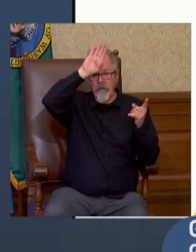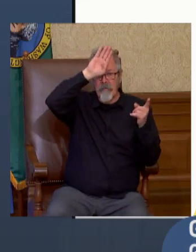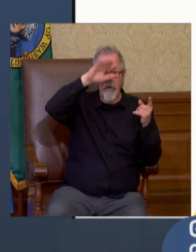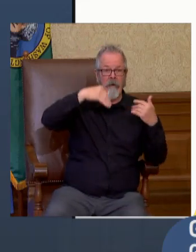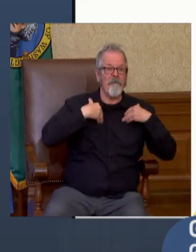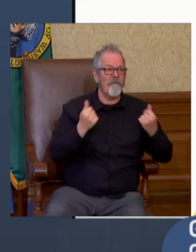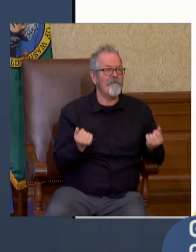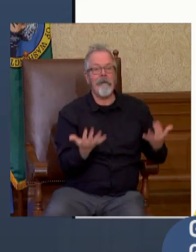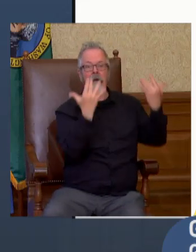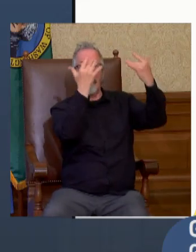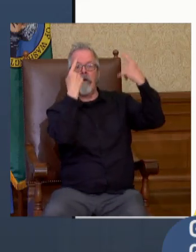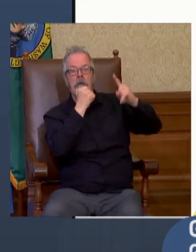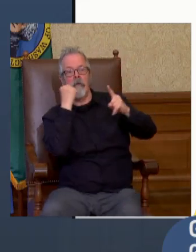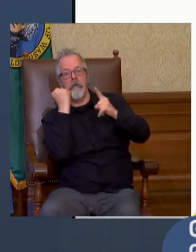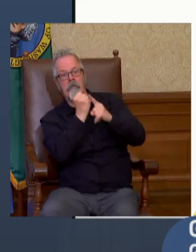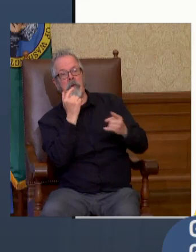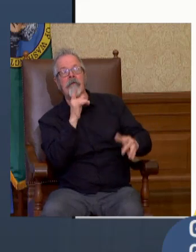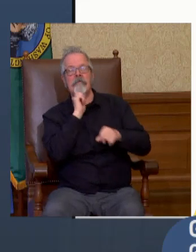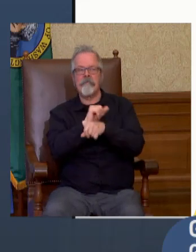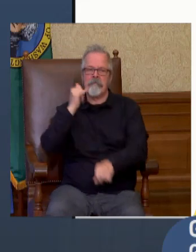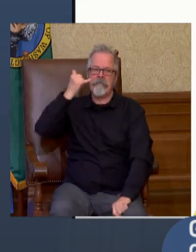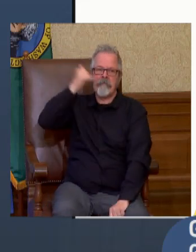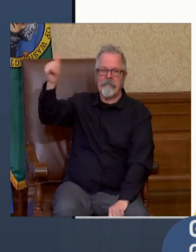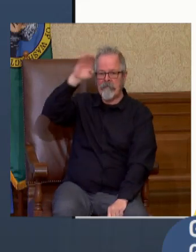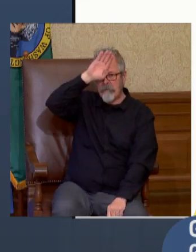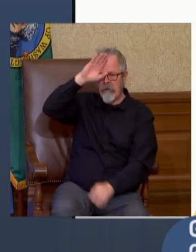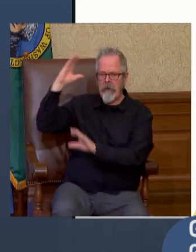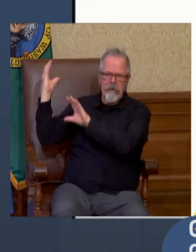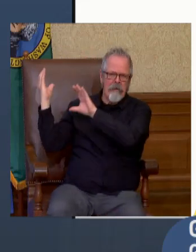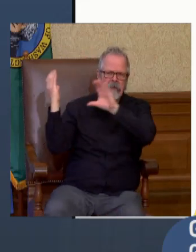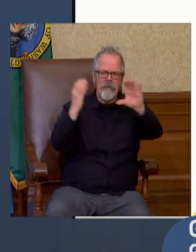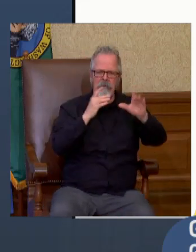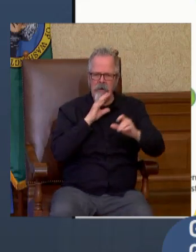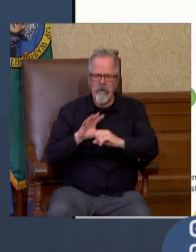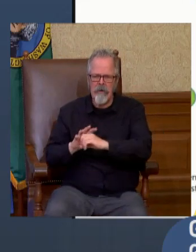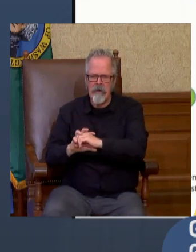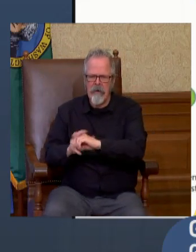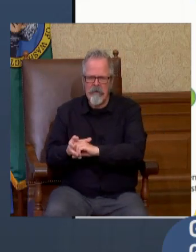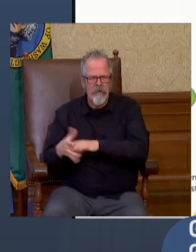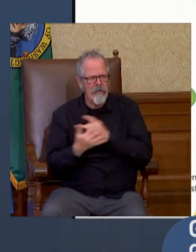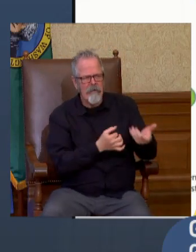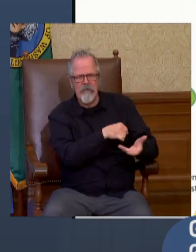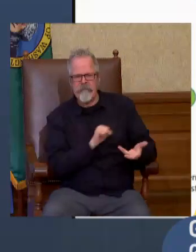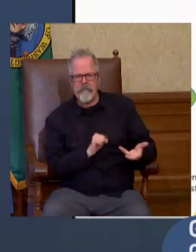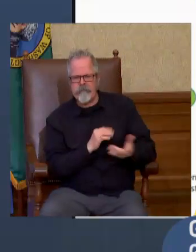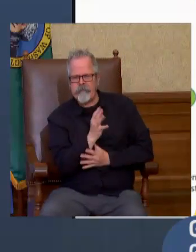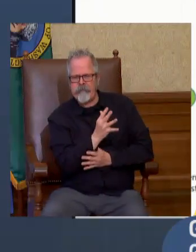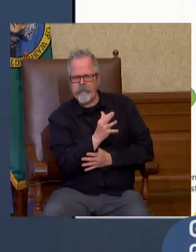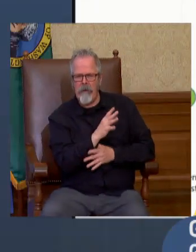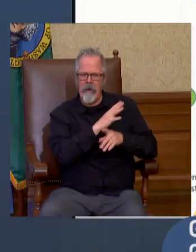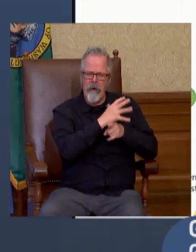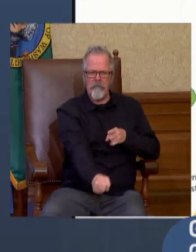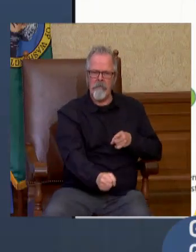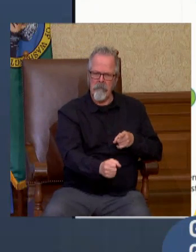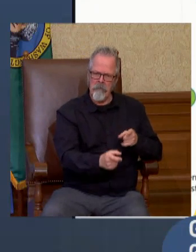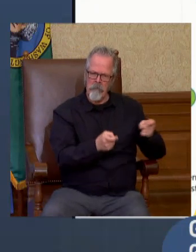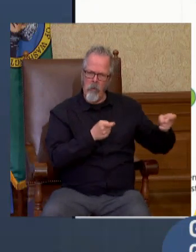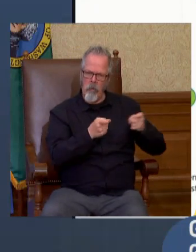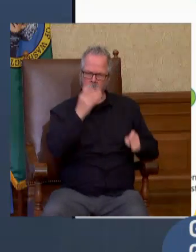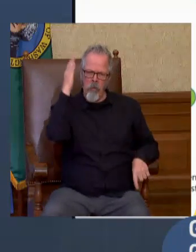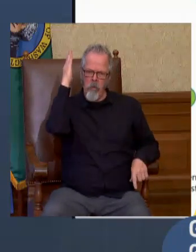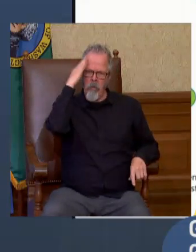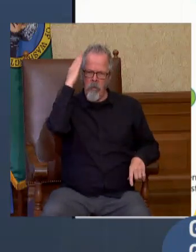right away. So we're working on that, making good progress. The next slide shows some